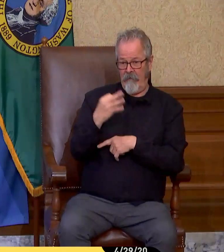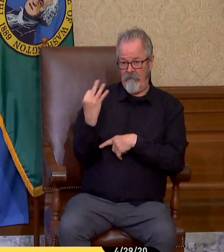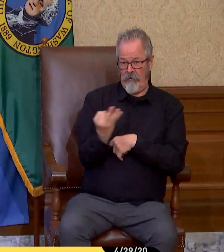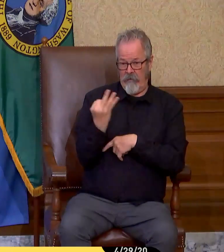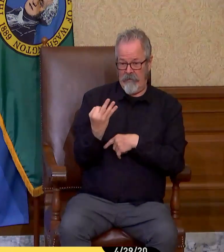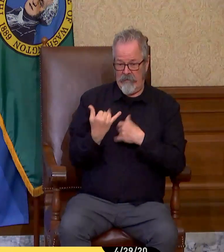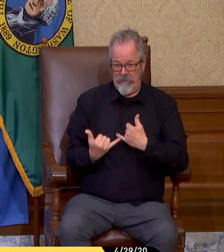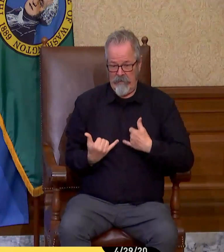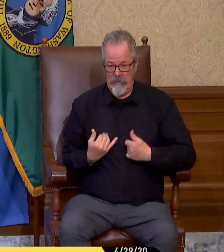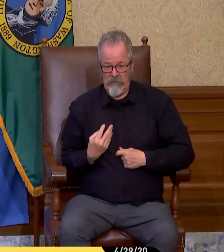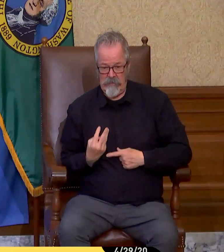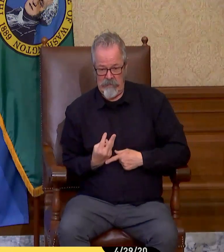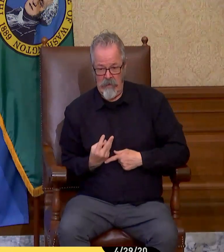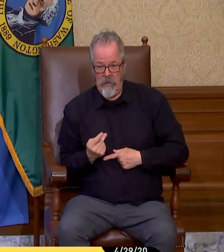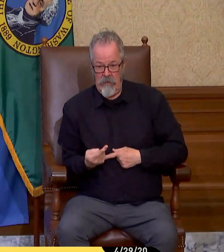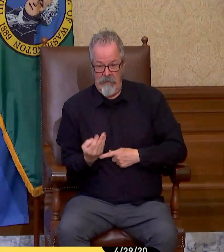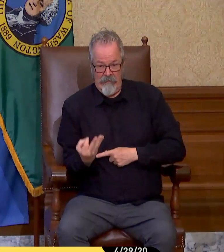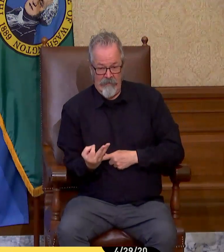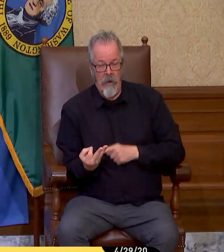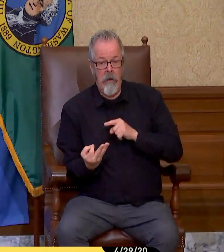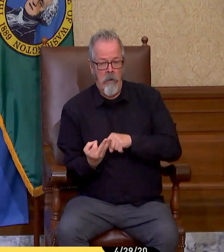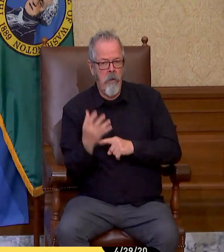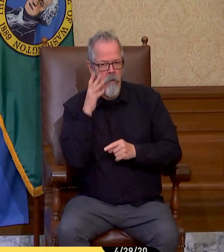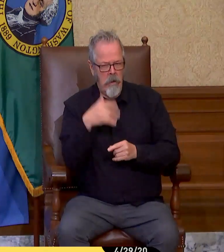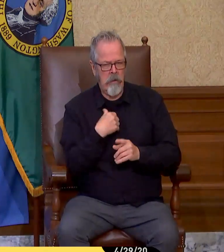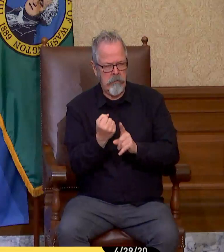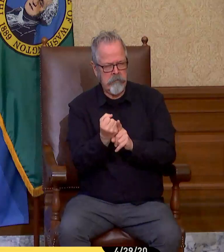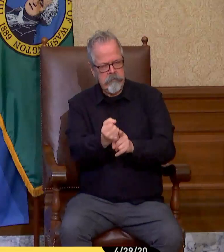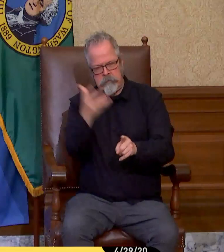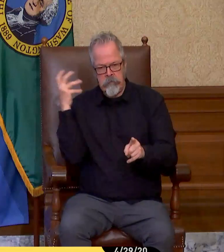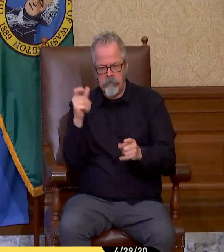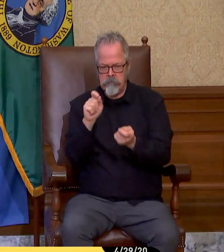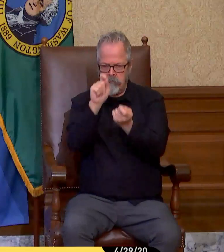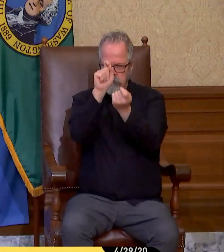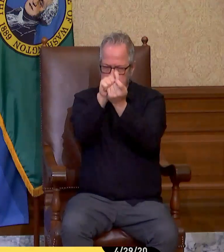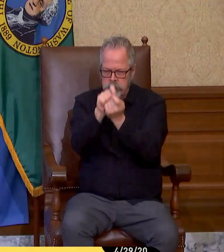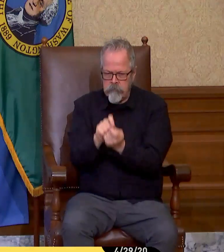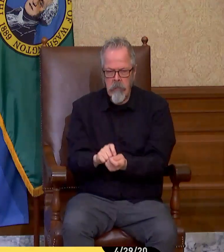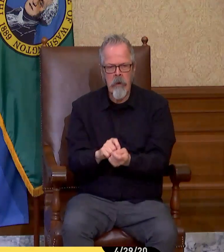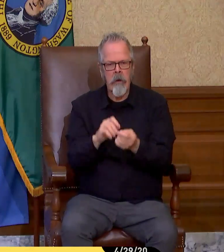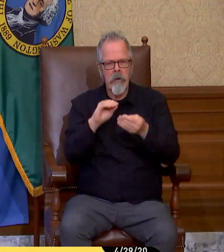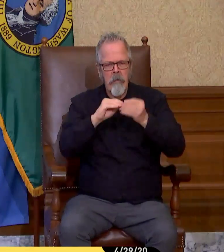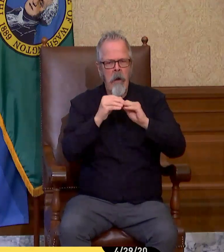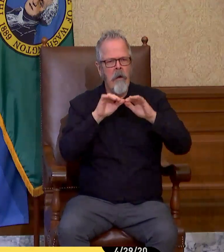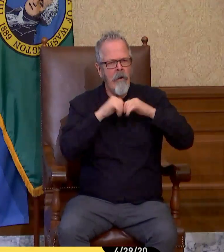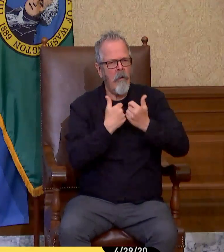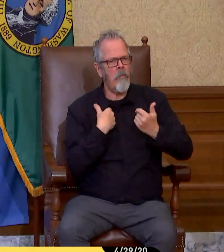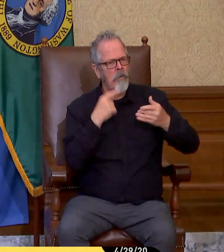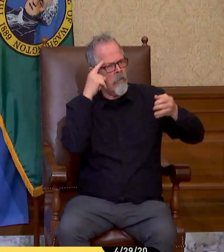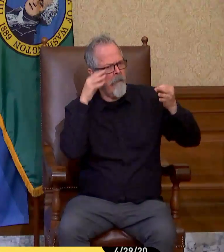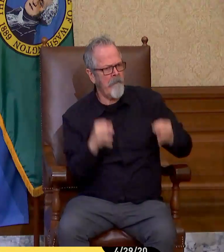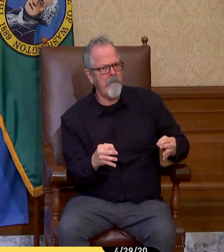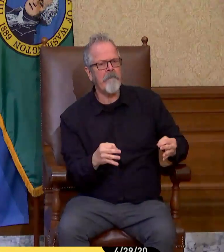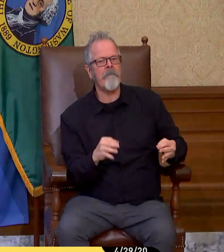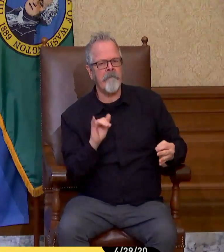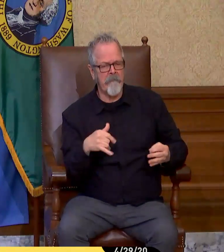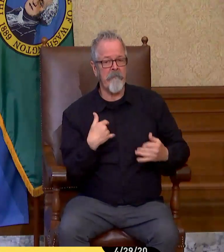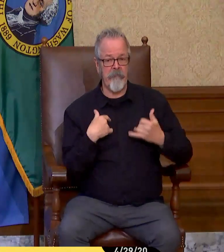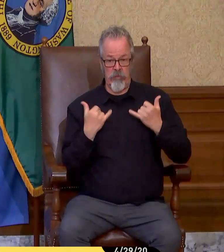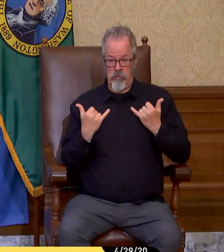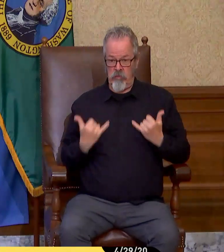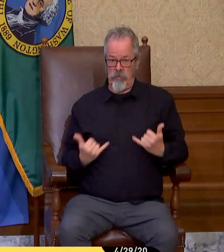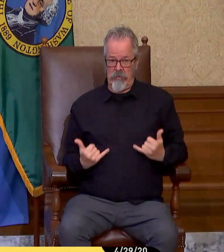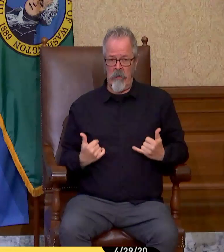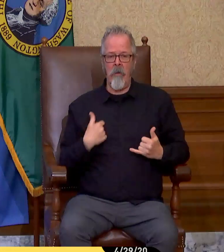those decisions and how we will make those decisions. And Friday, we will talk about the what of how those phases will